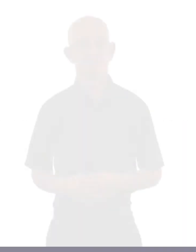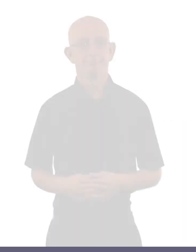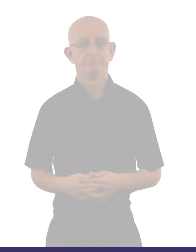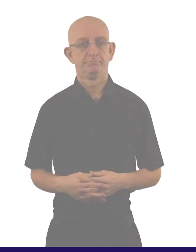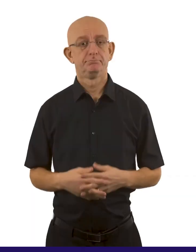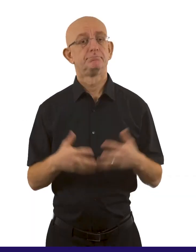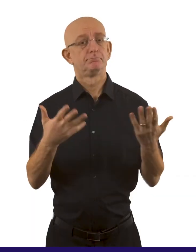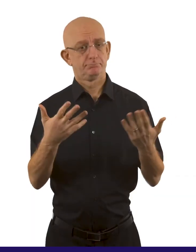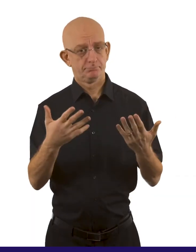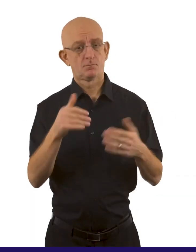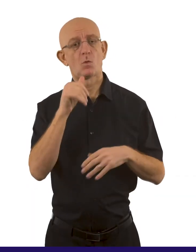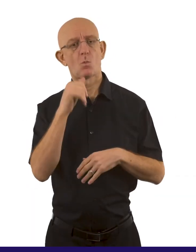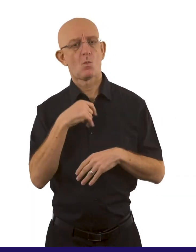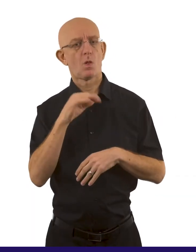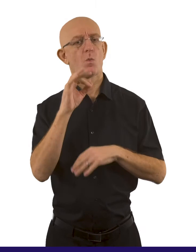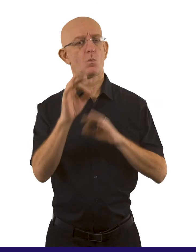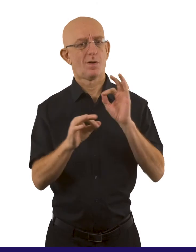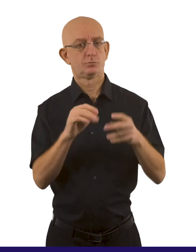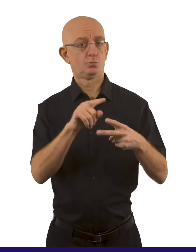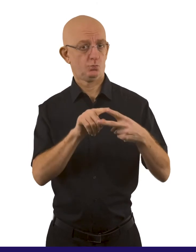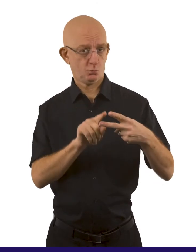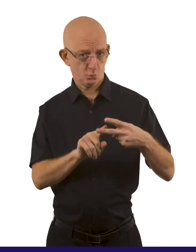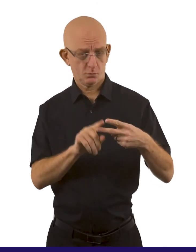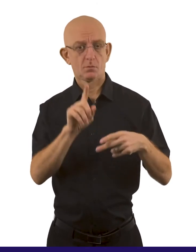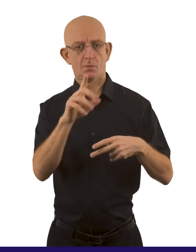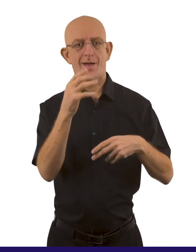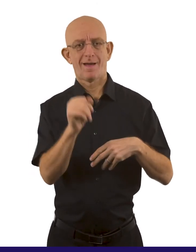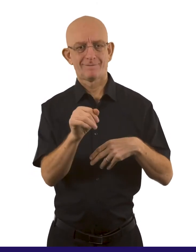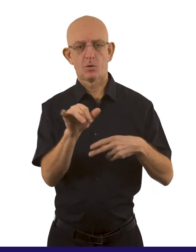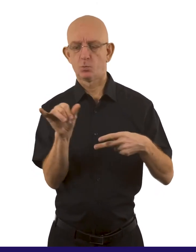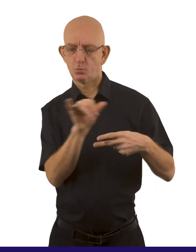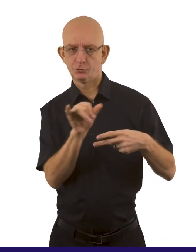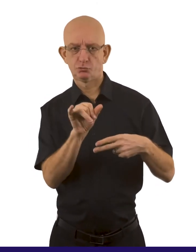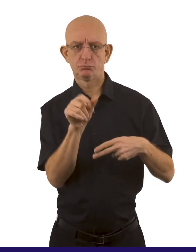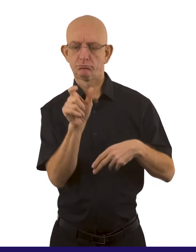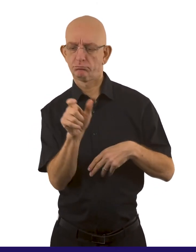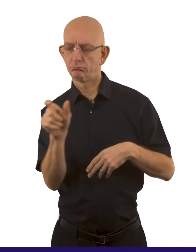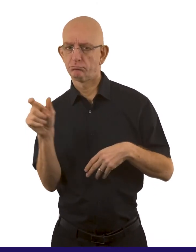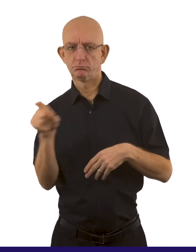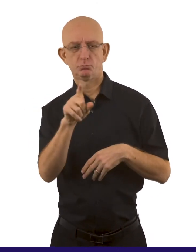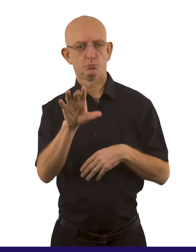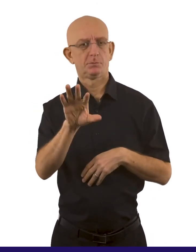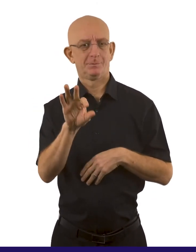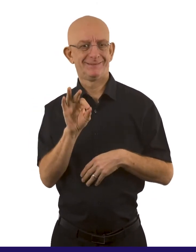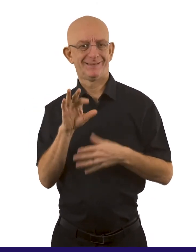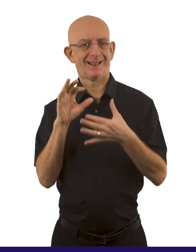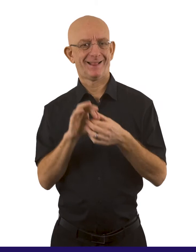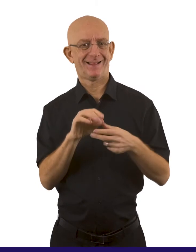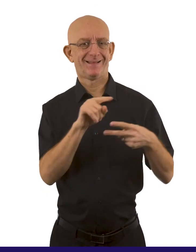Question 21. Please provide your answers to the questions below. Please select one of the following statements